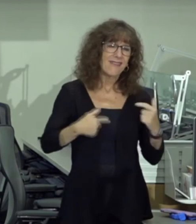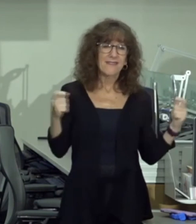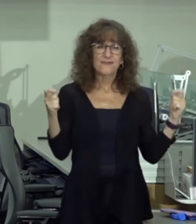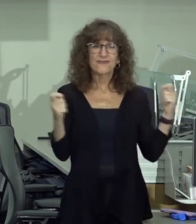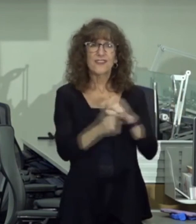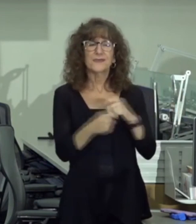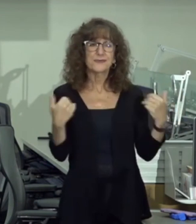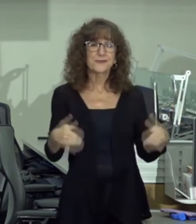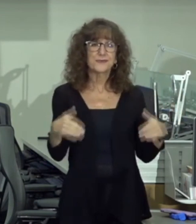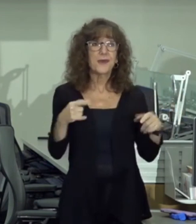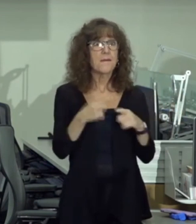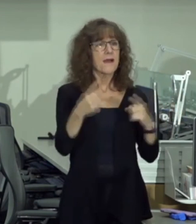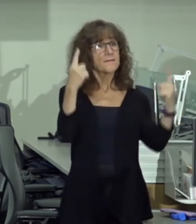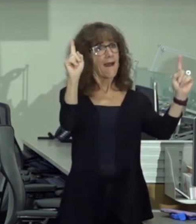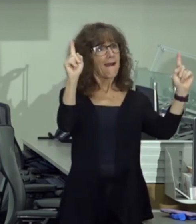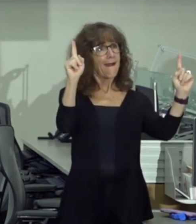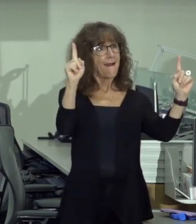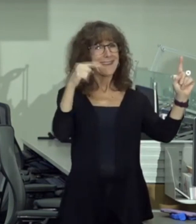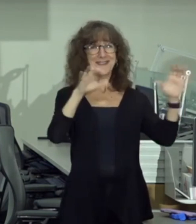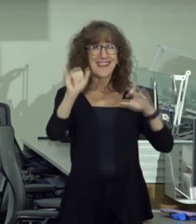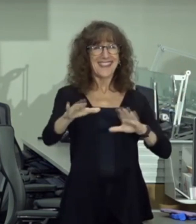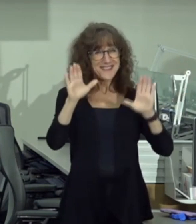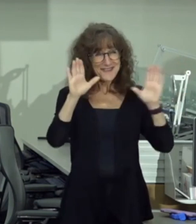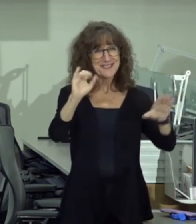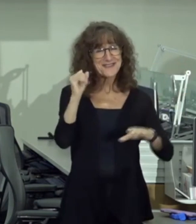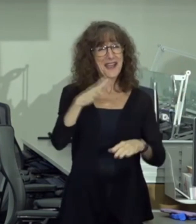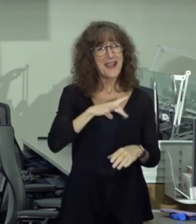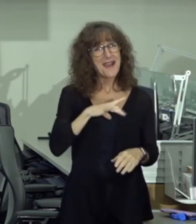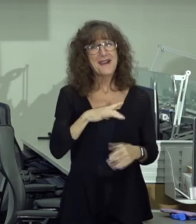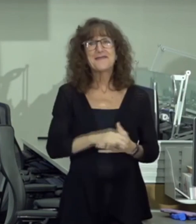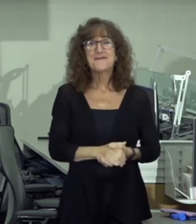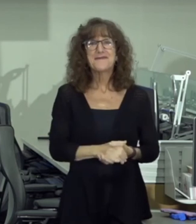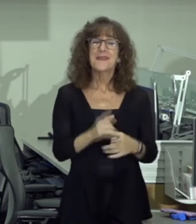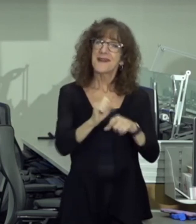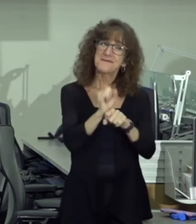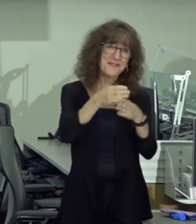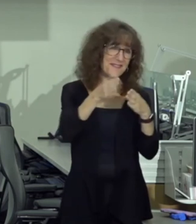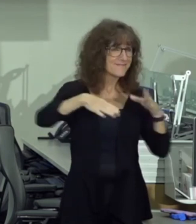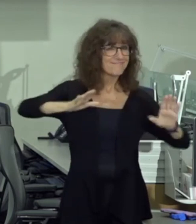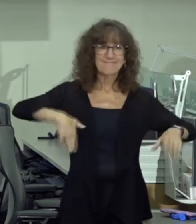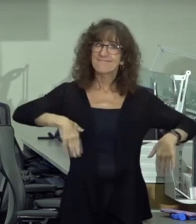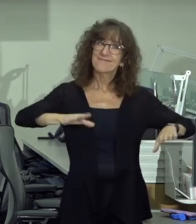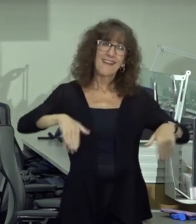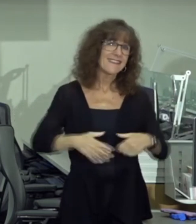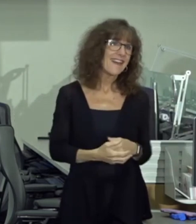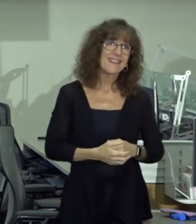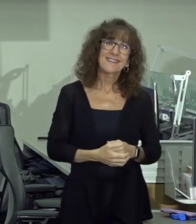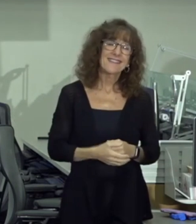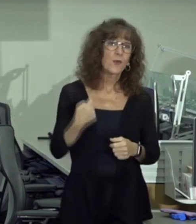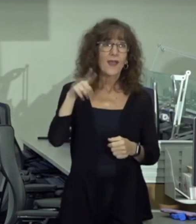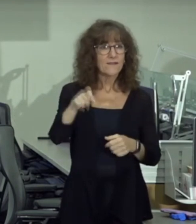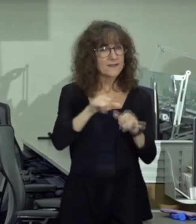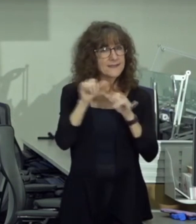adjustment. But they've done it. You have done it, and you've done a great job. But the work's not over. We've got to